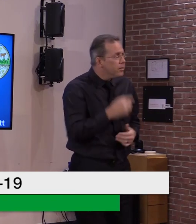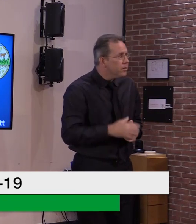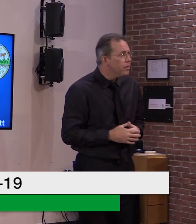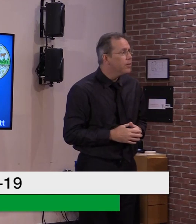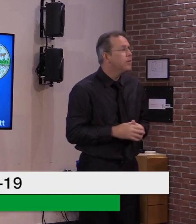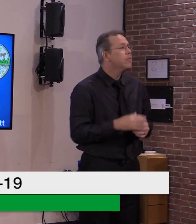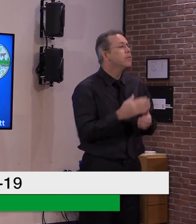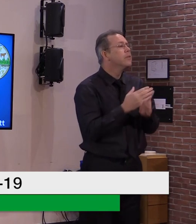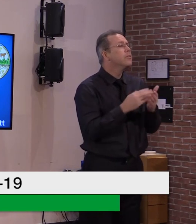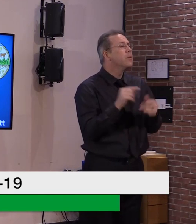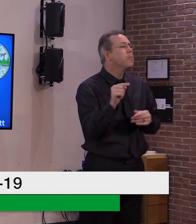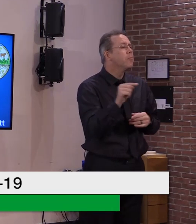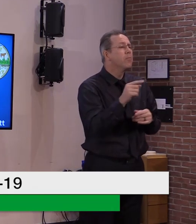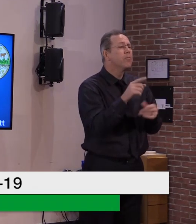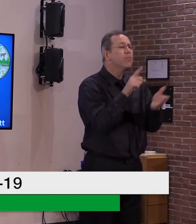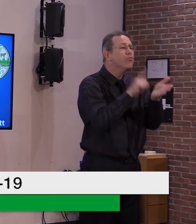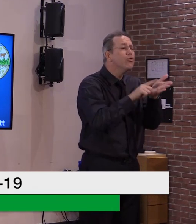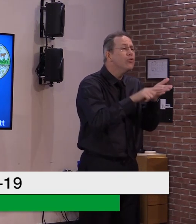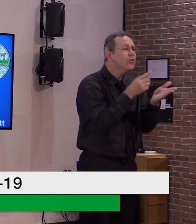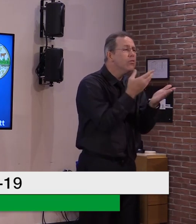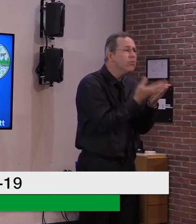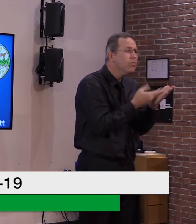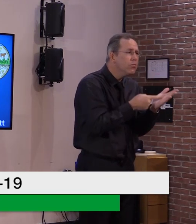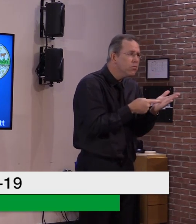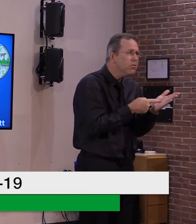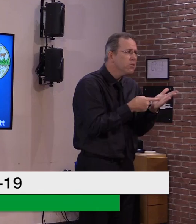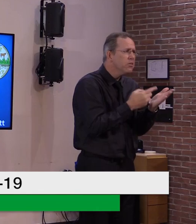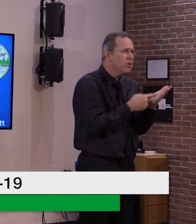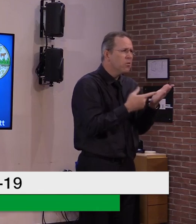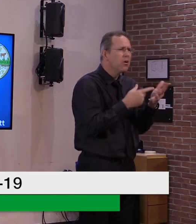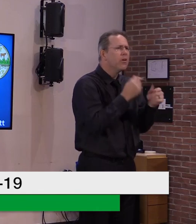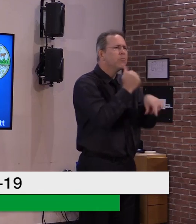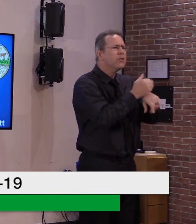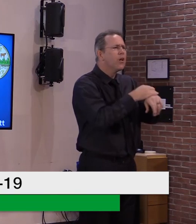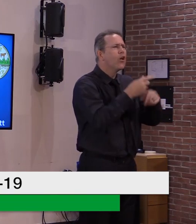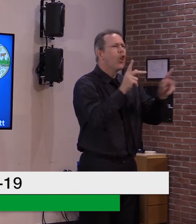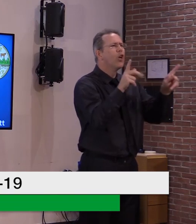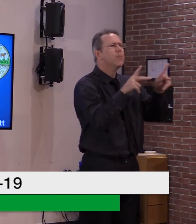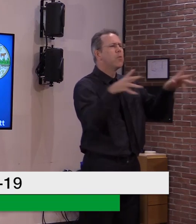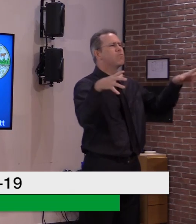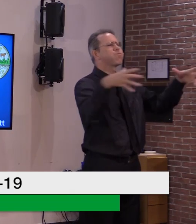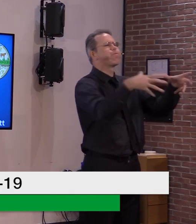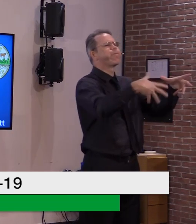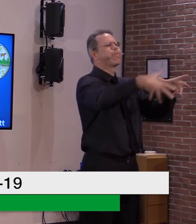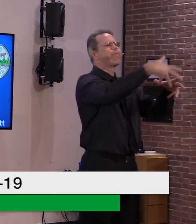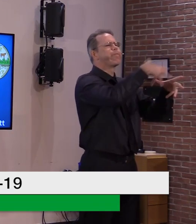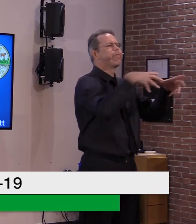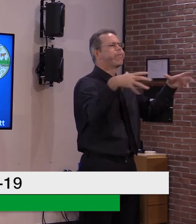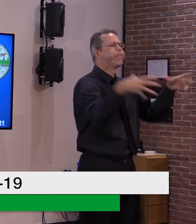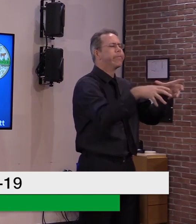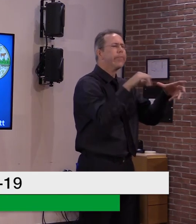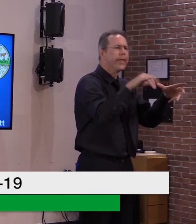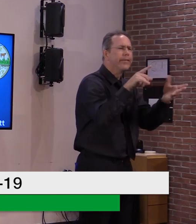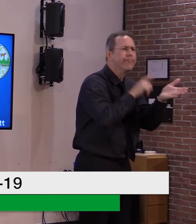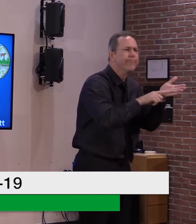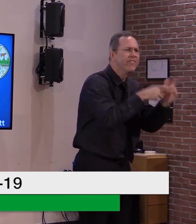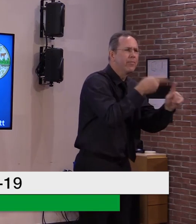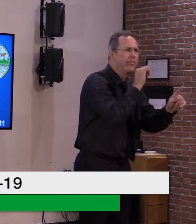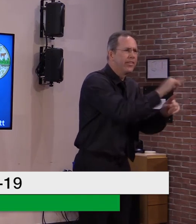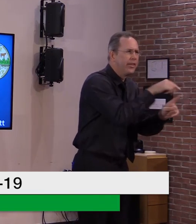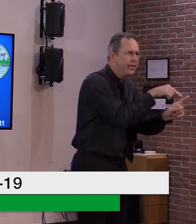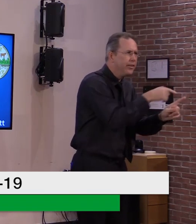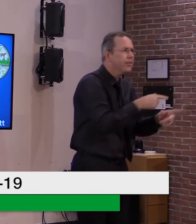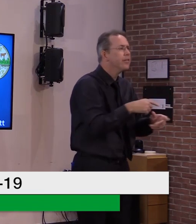being a prime culprit in their surge in cases but you only have to look to events like the motorcycle rally at